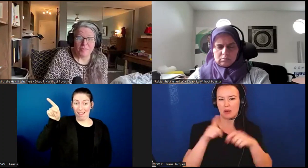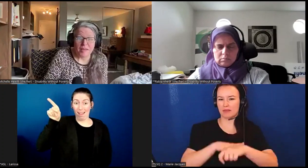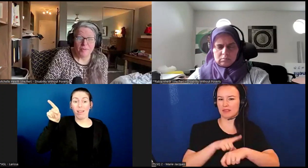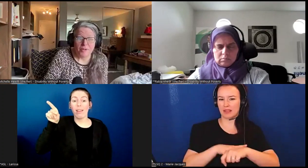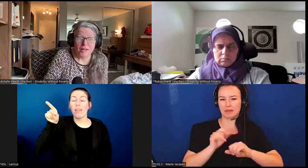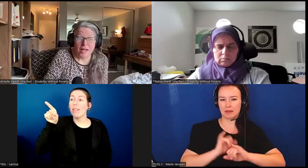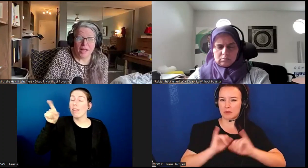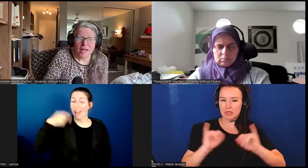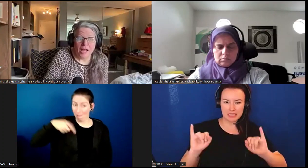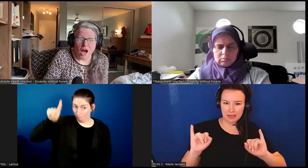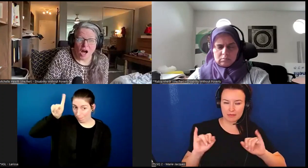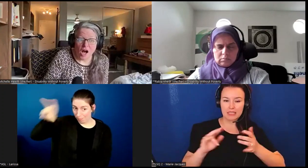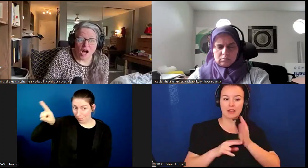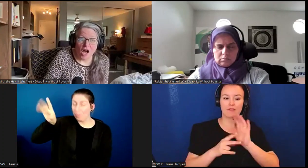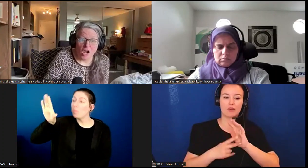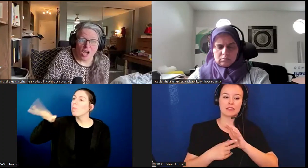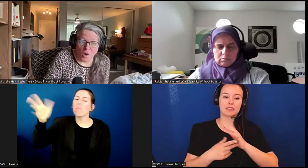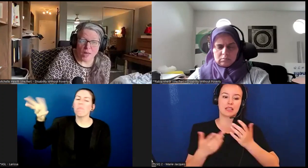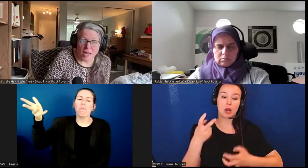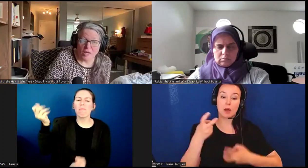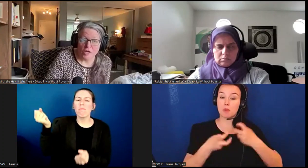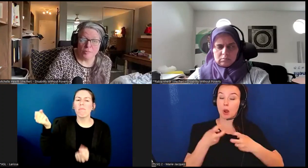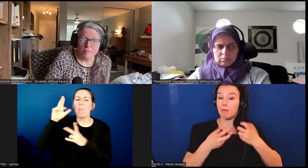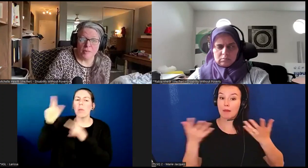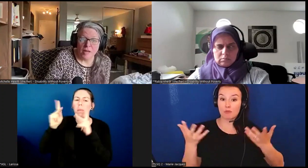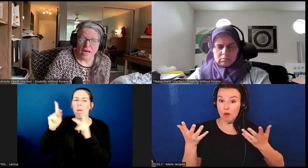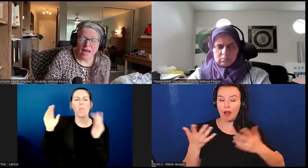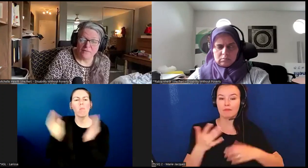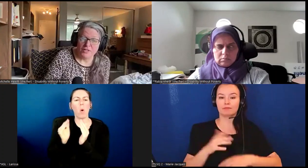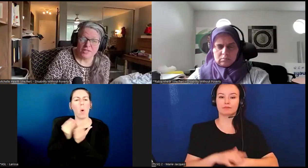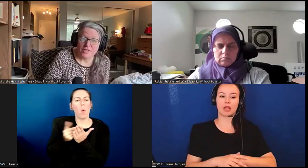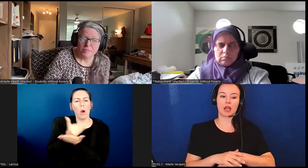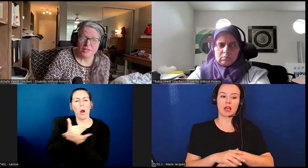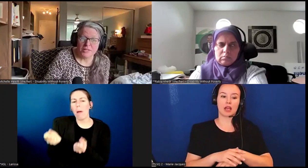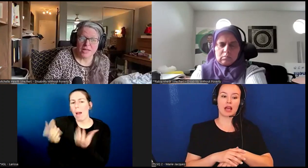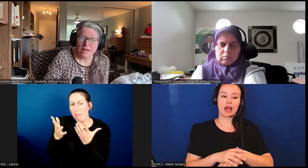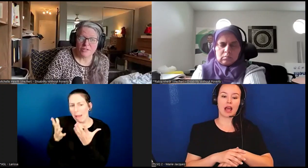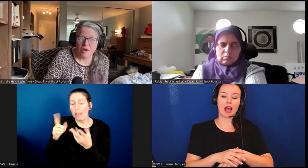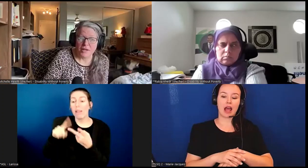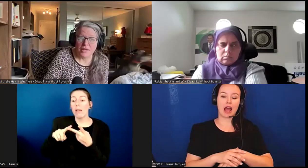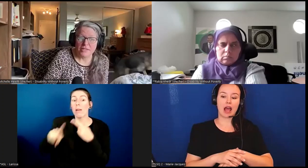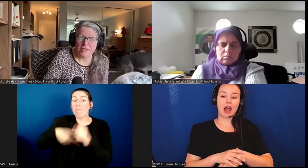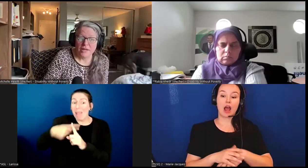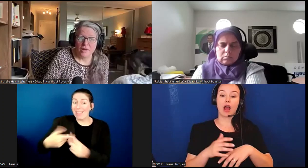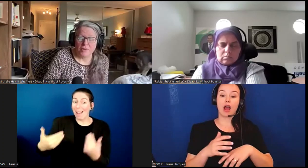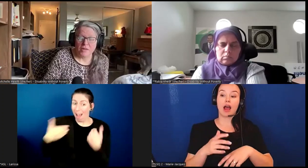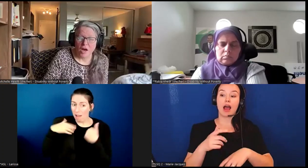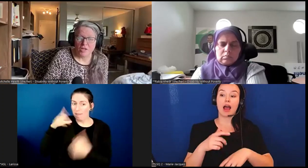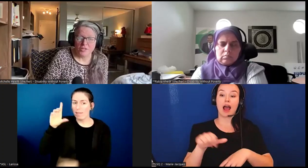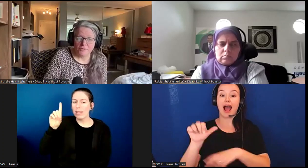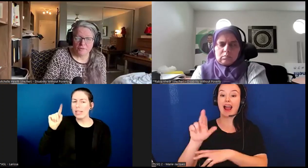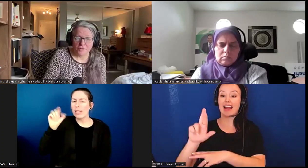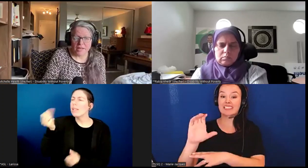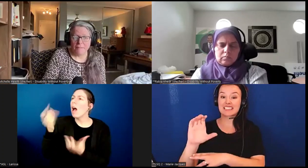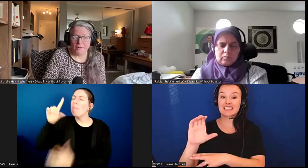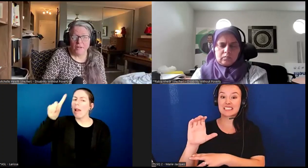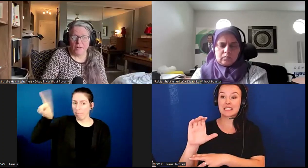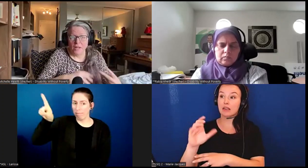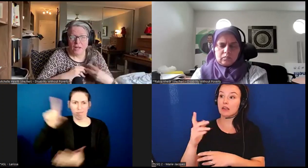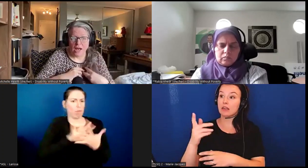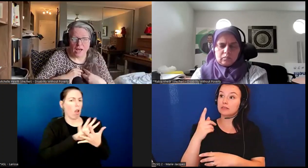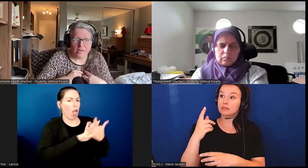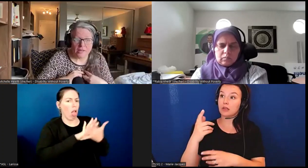many people are low income and have the disability tax credit because, for